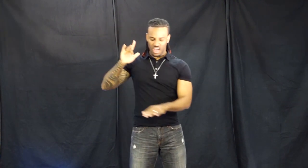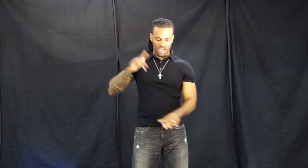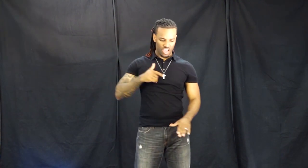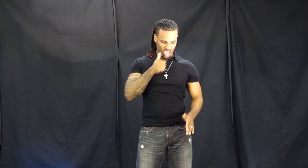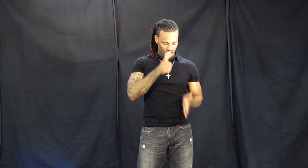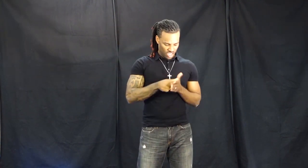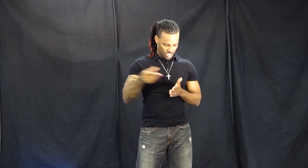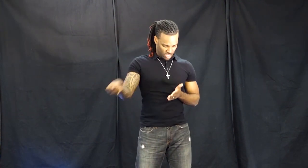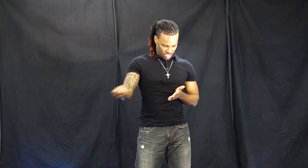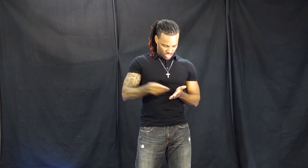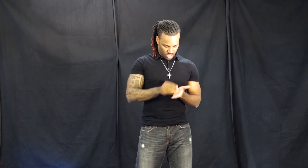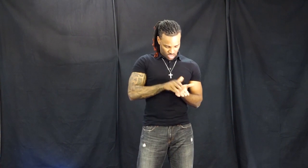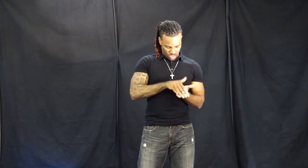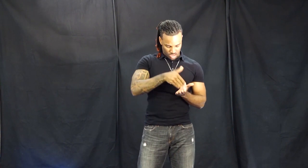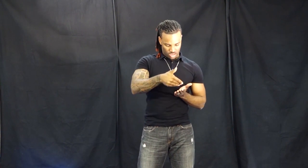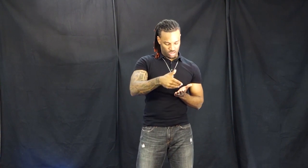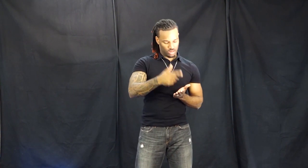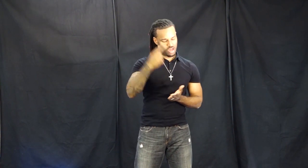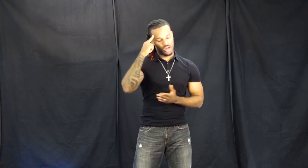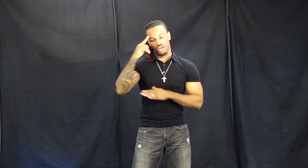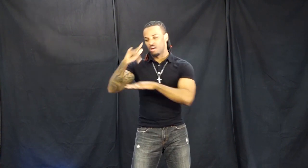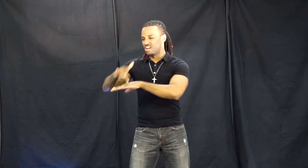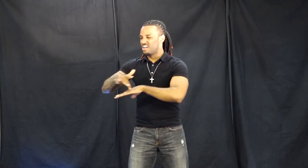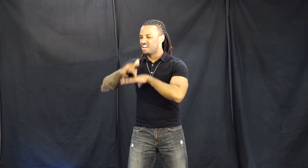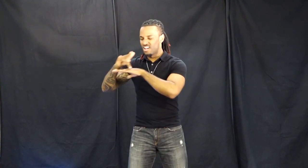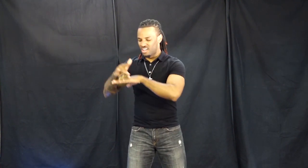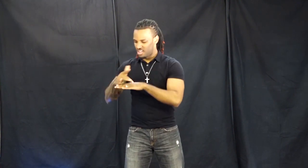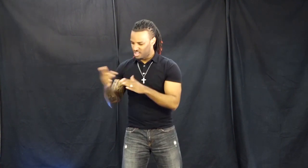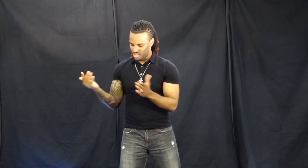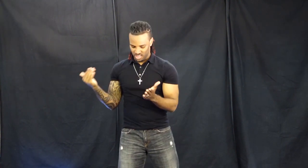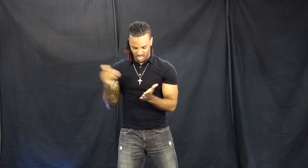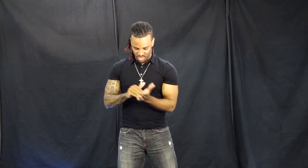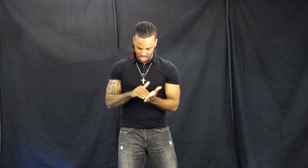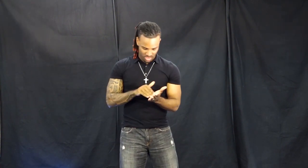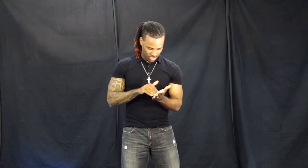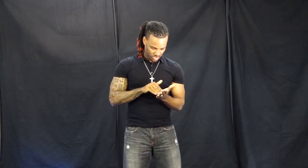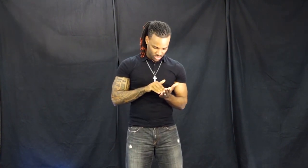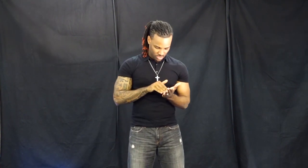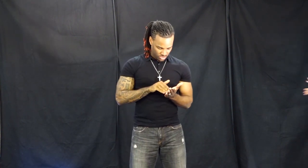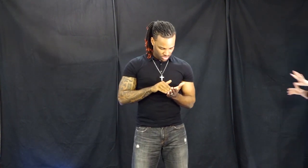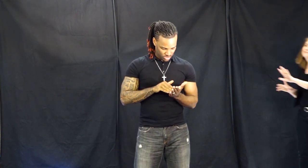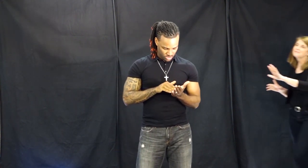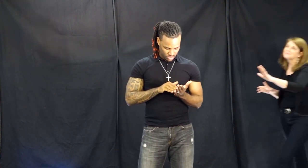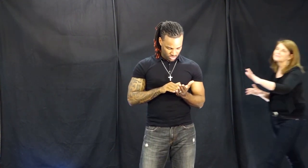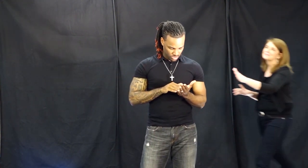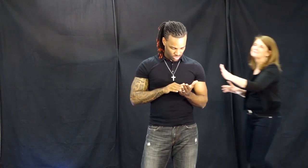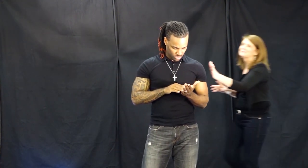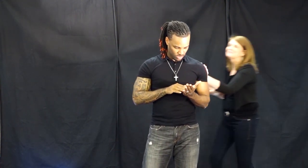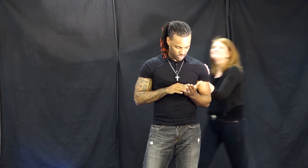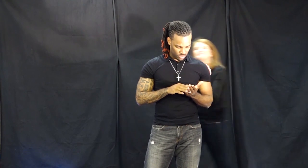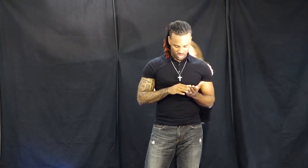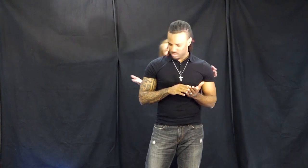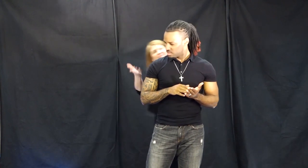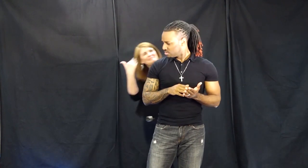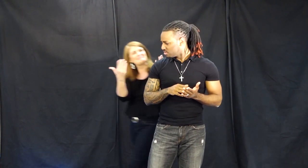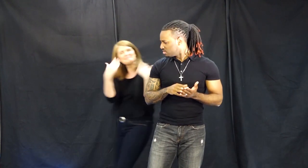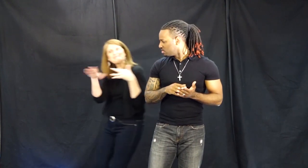then I get another letter, and I cannot put the notion away. Take a break. I'm on my way. There's a